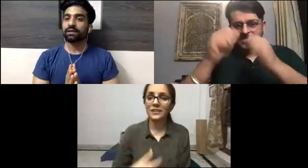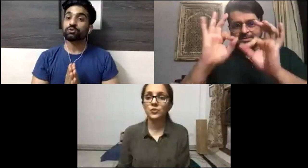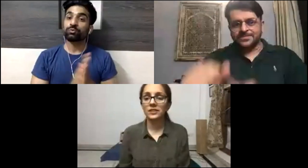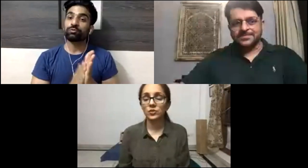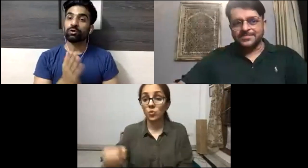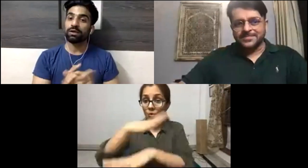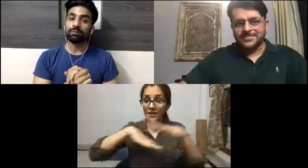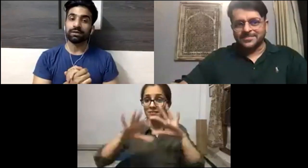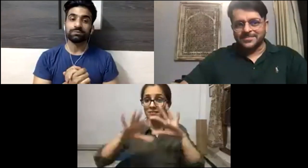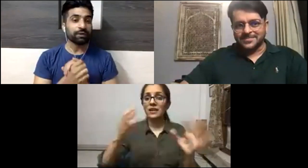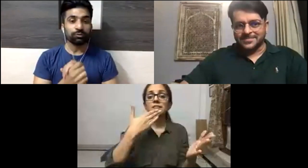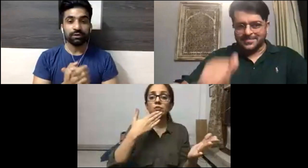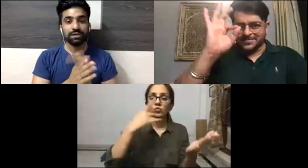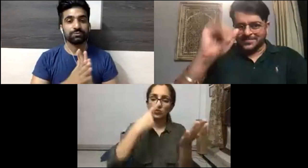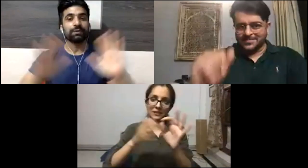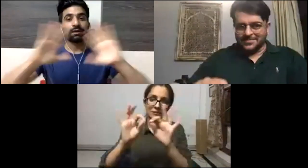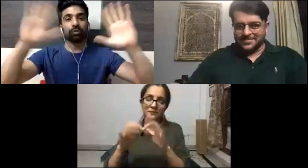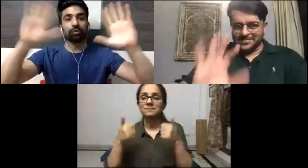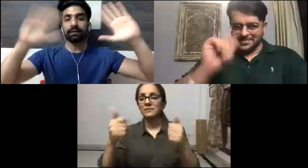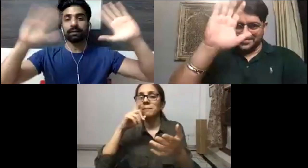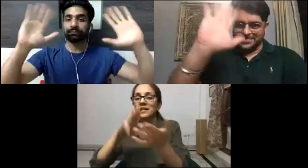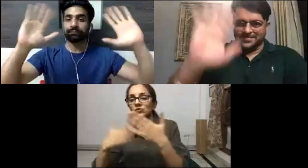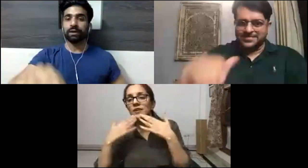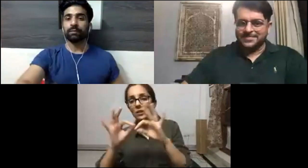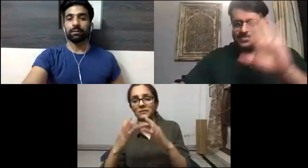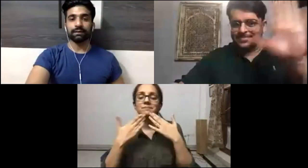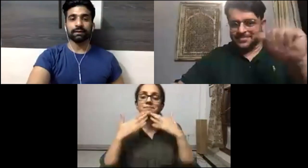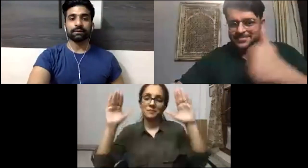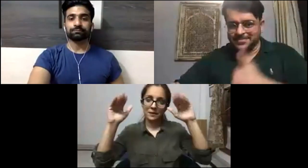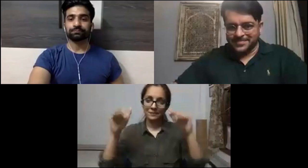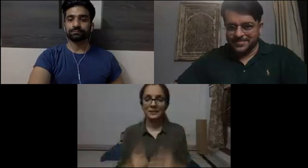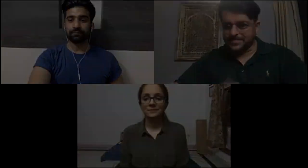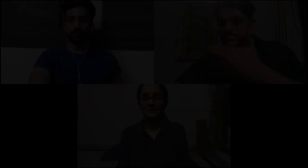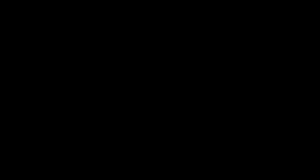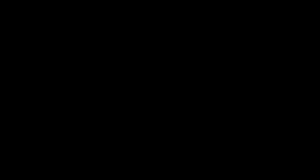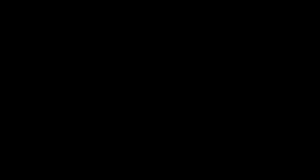this. Thank you Surbi for helping us. Thank you Manisha as well. Goodbye. Bye bye bye. Take care.